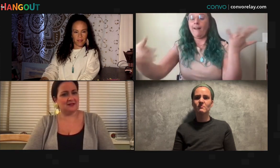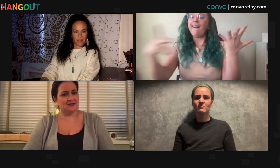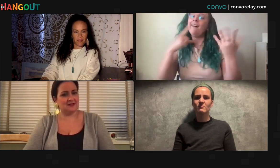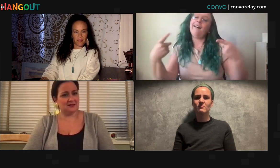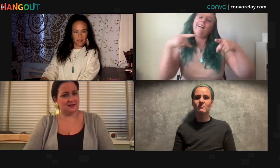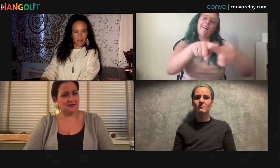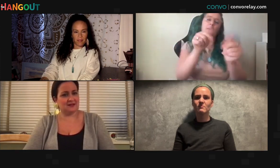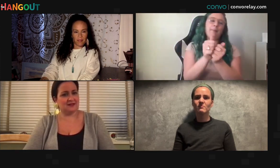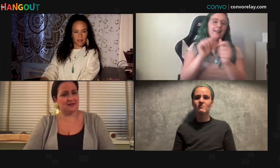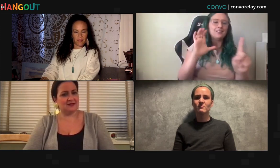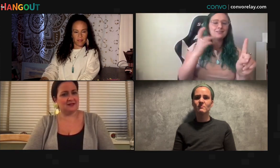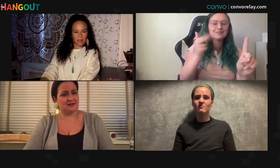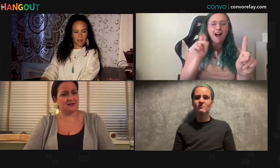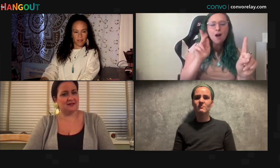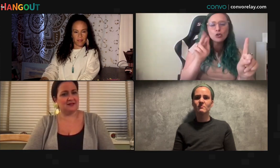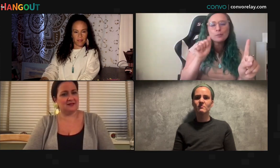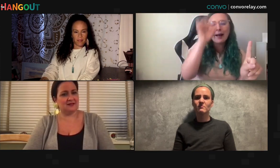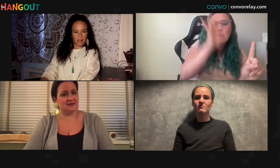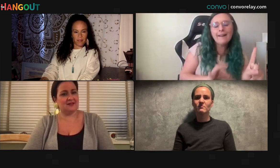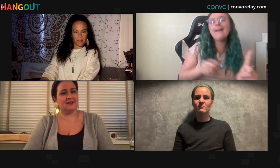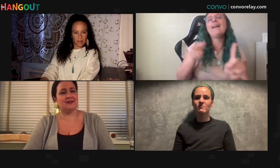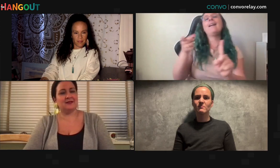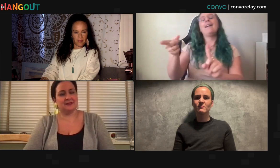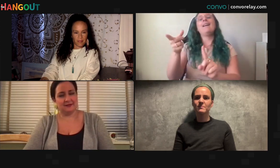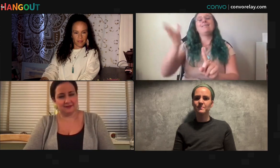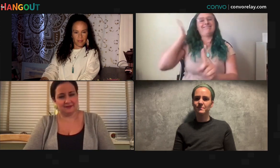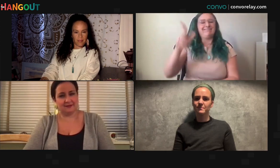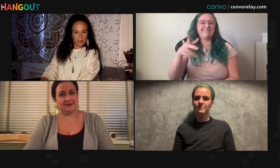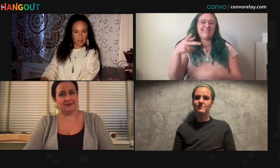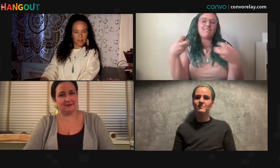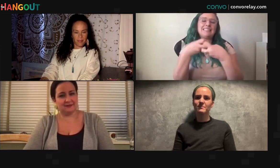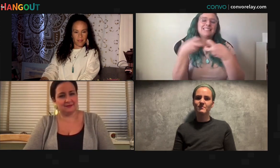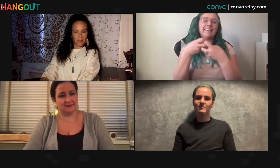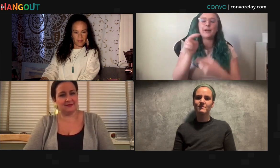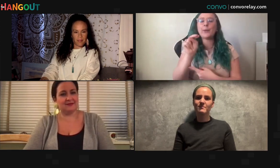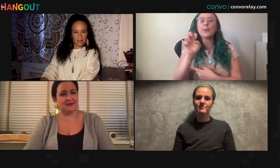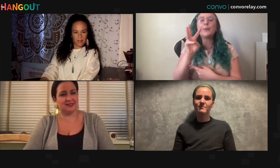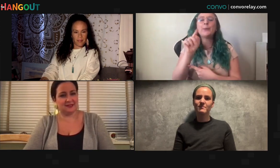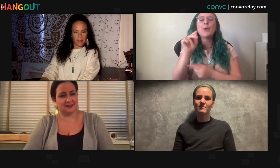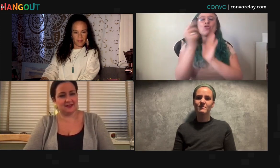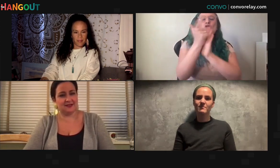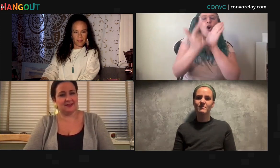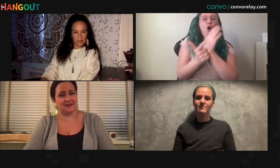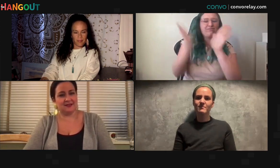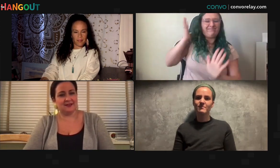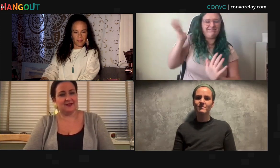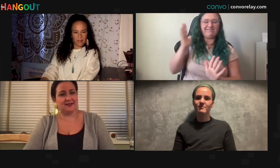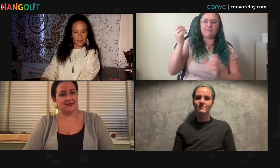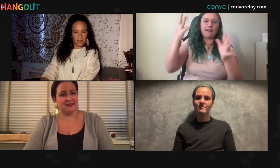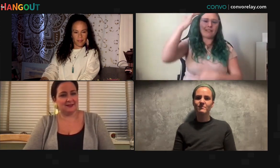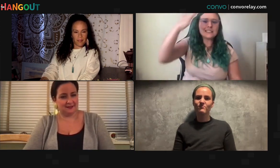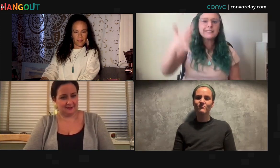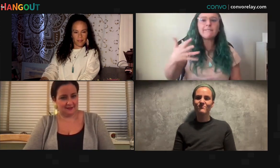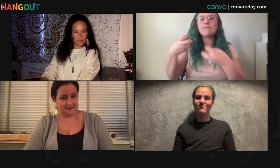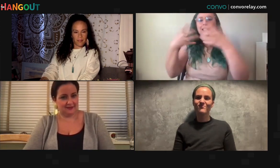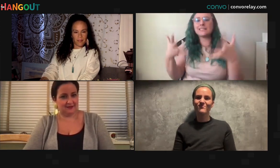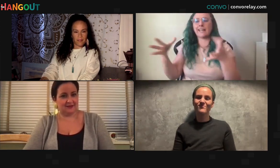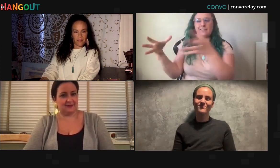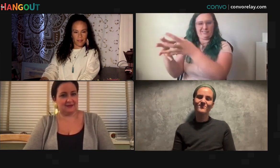that. And within universal law, it parallels with chakra or Newton's law,